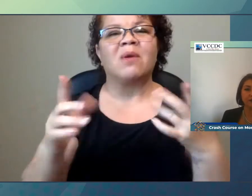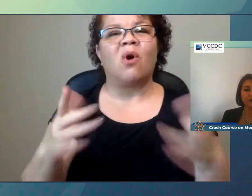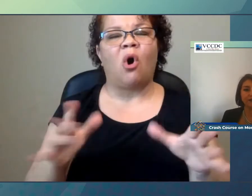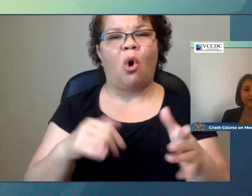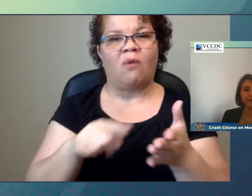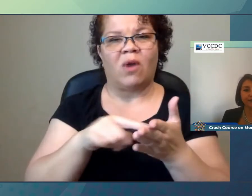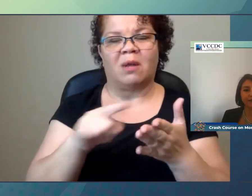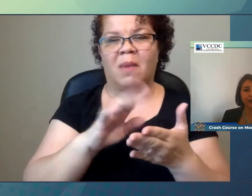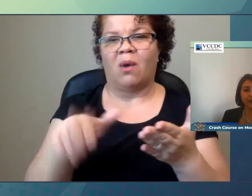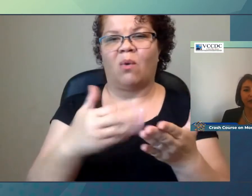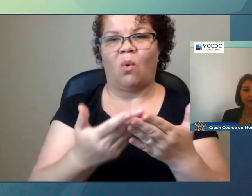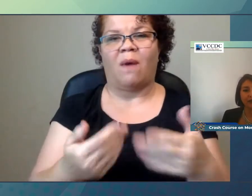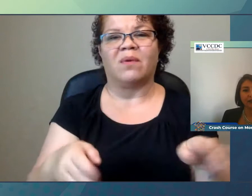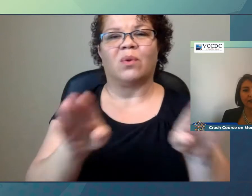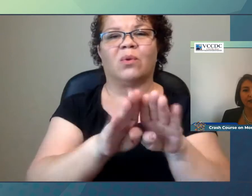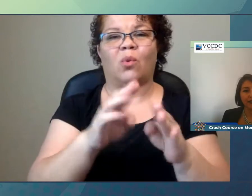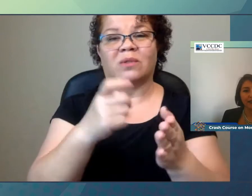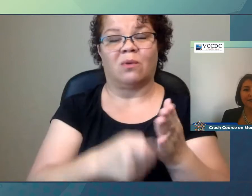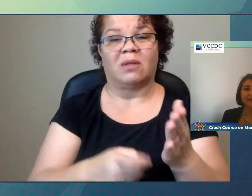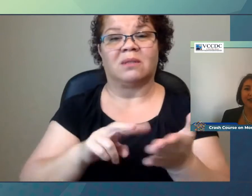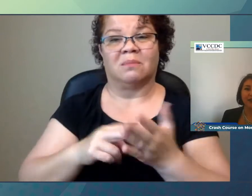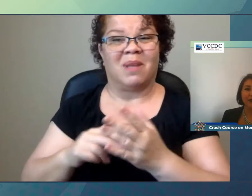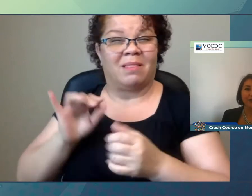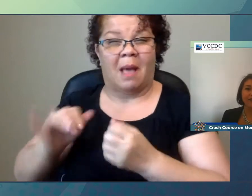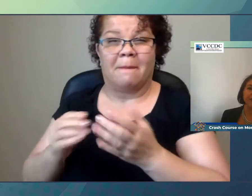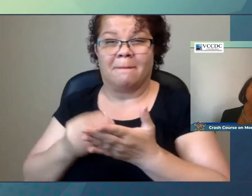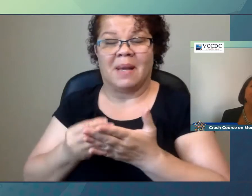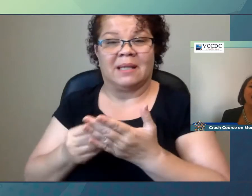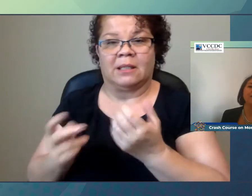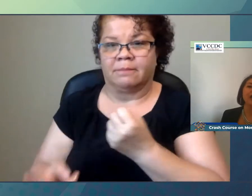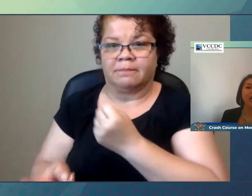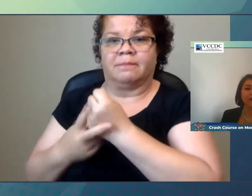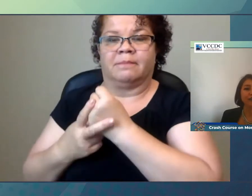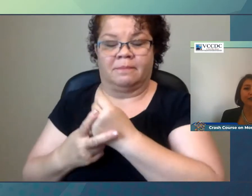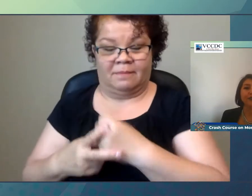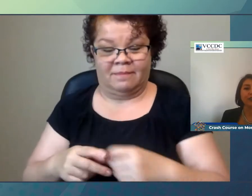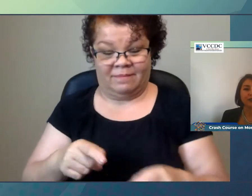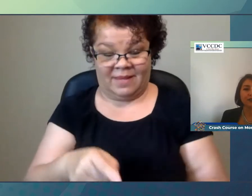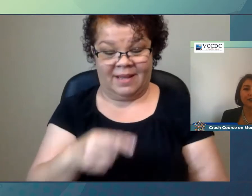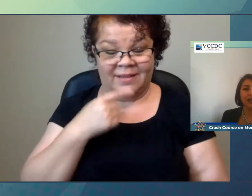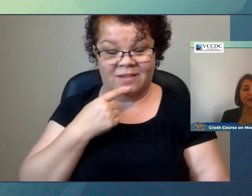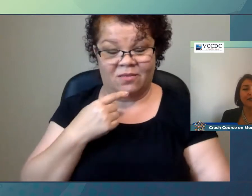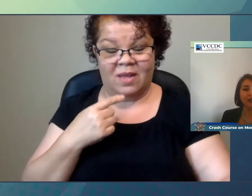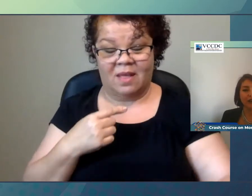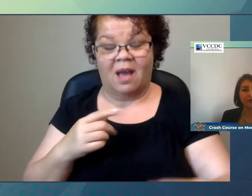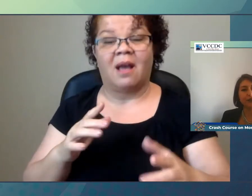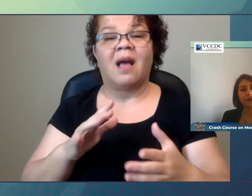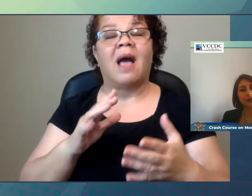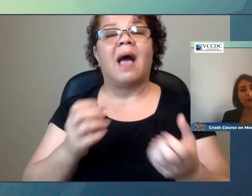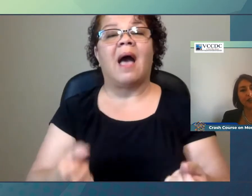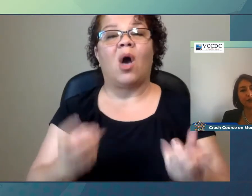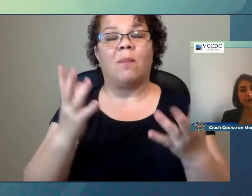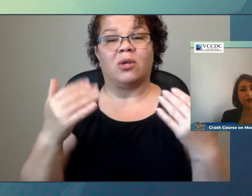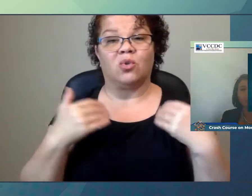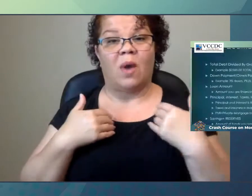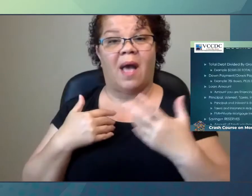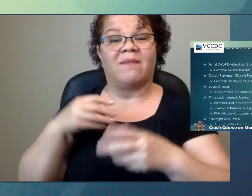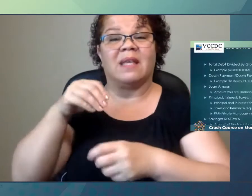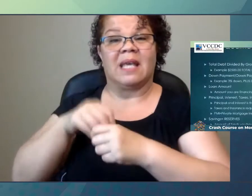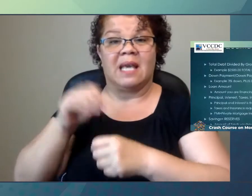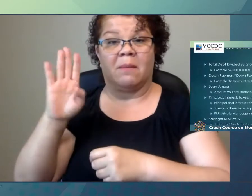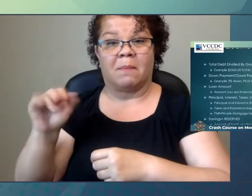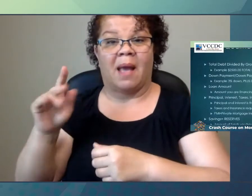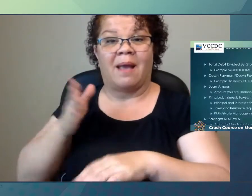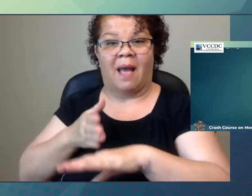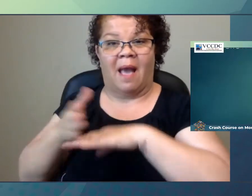closing costs. There it is, amount of funds you have after you close. That means after you close escrow of